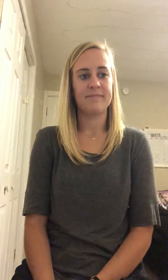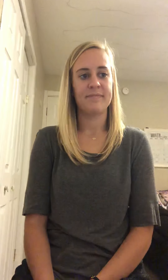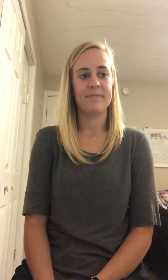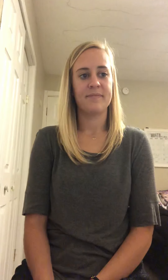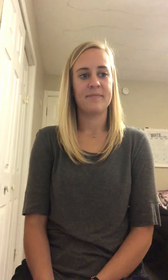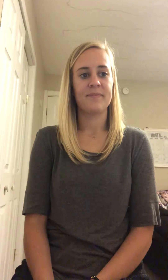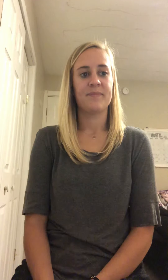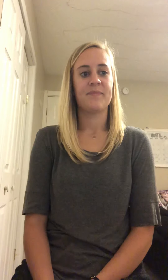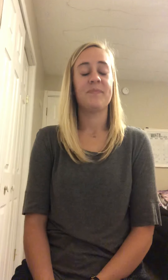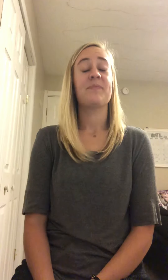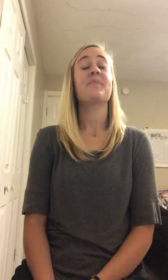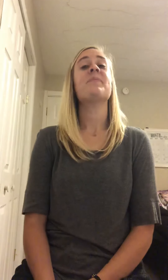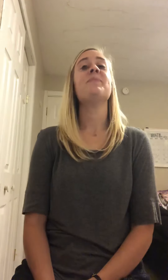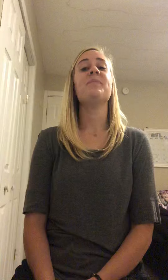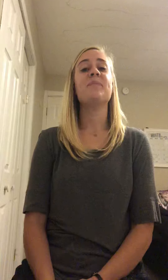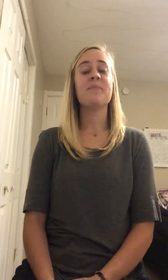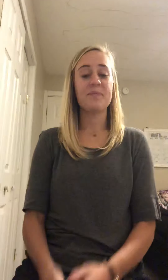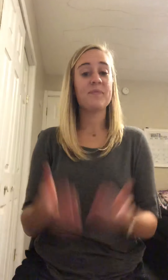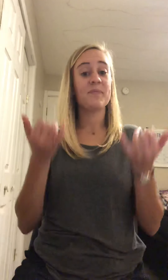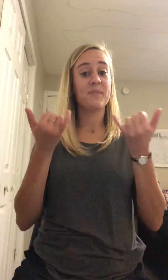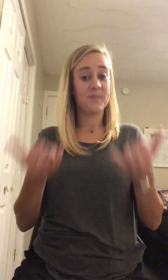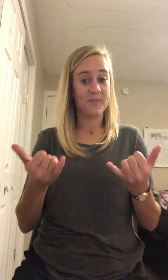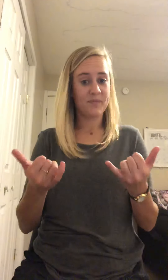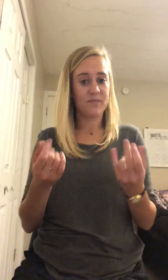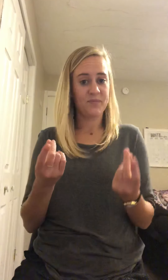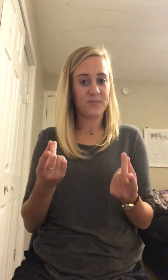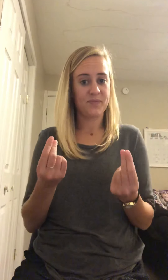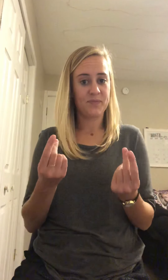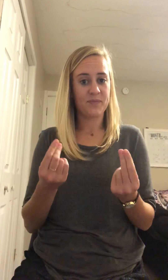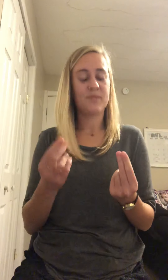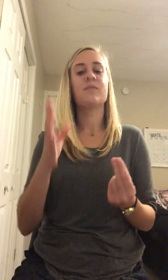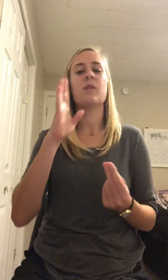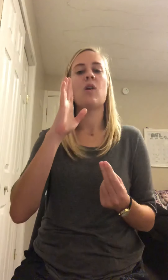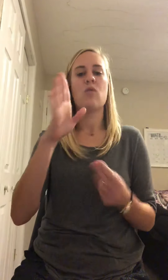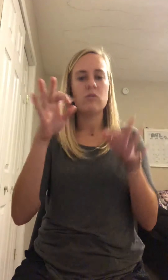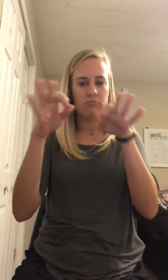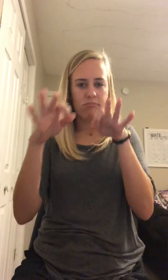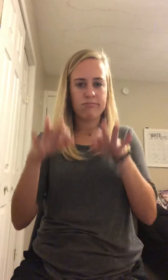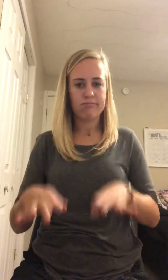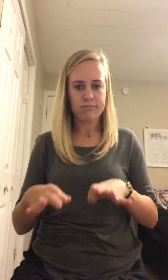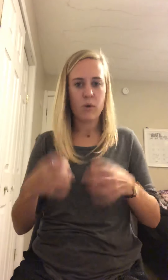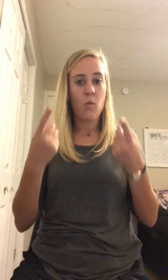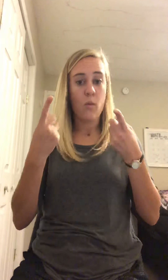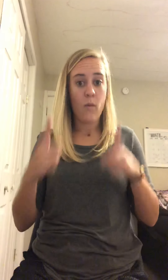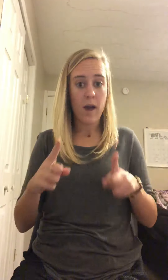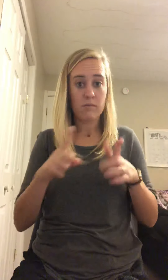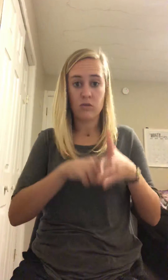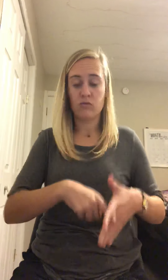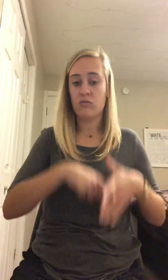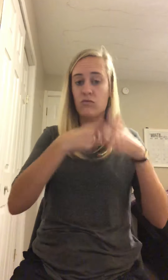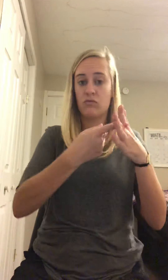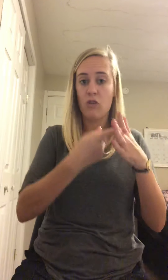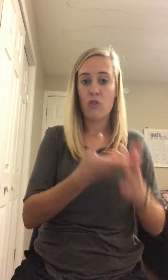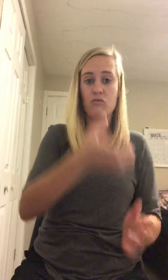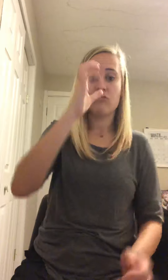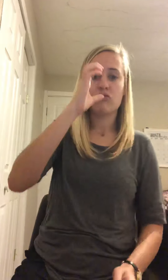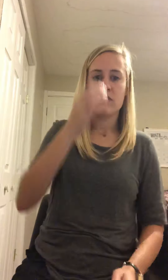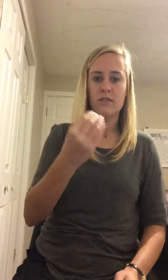Alright, what we're going to do today is follow the fate of food or beverages as it starts in the mouth and travels through the digestive